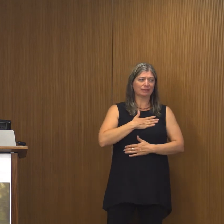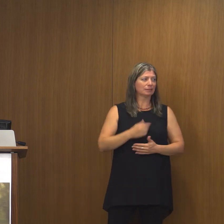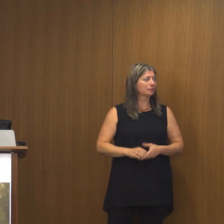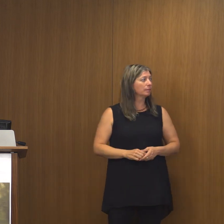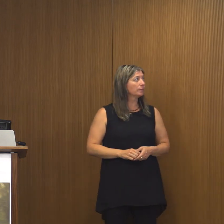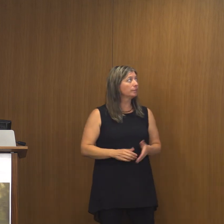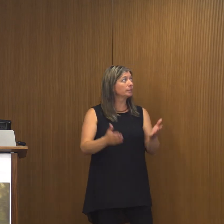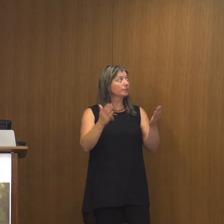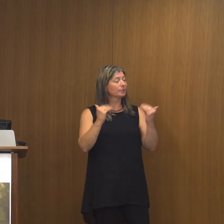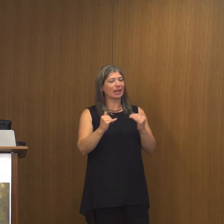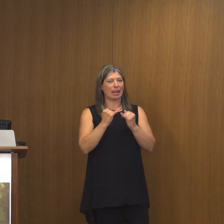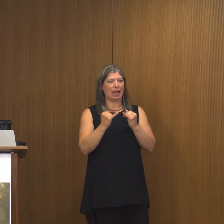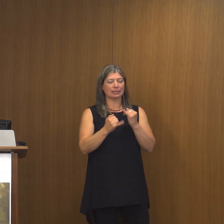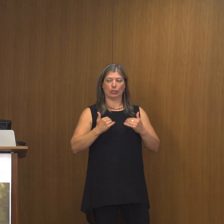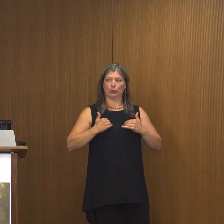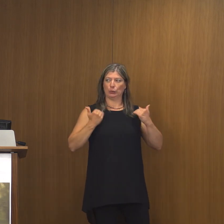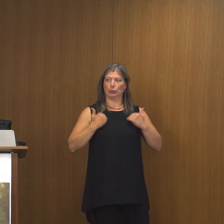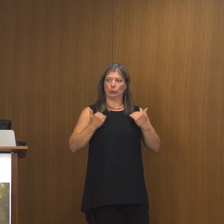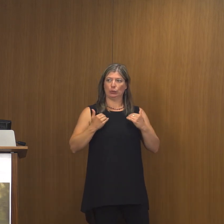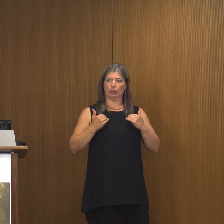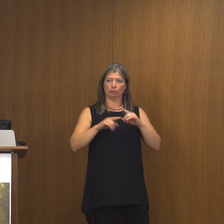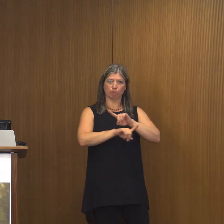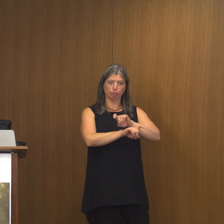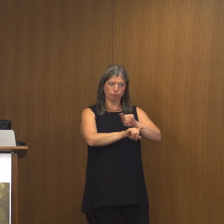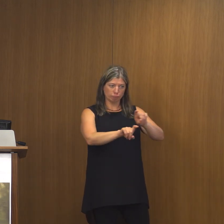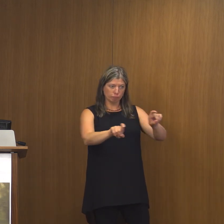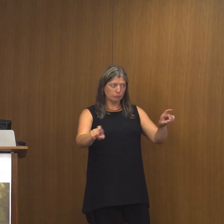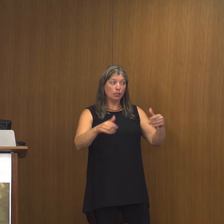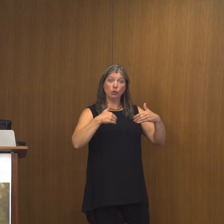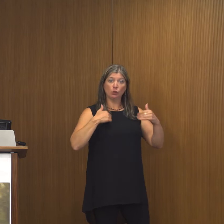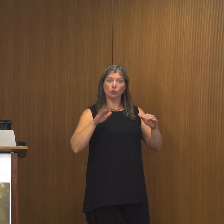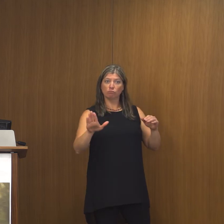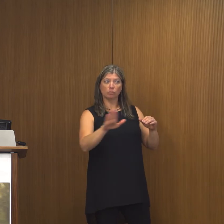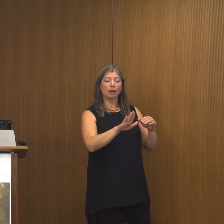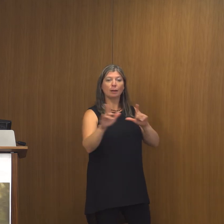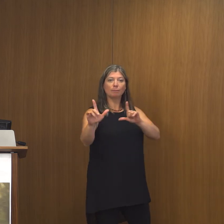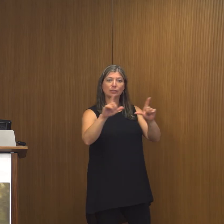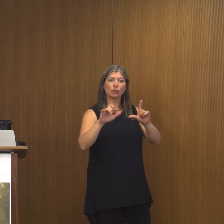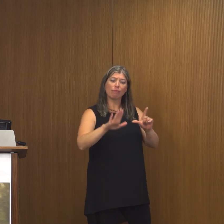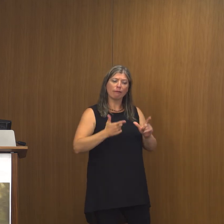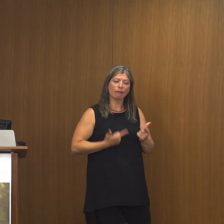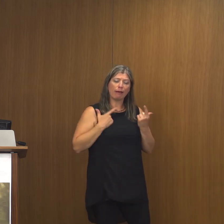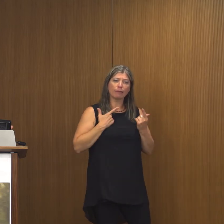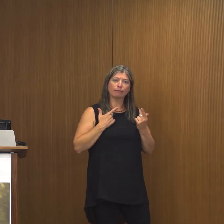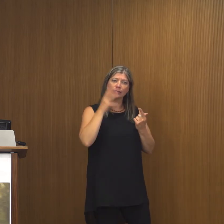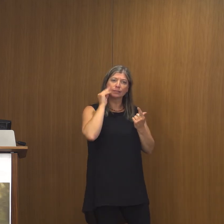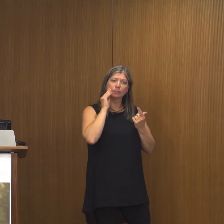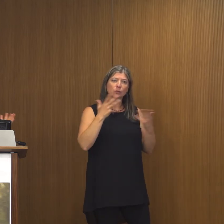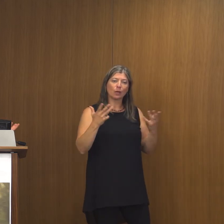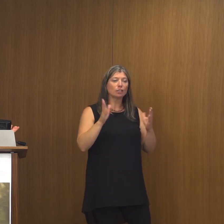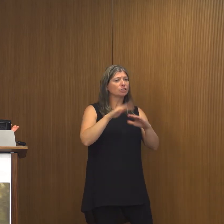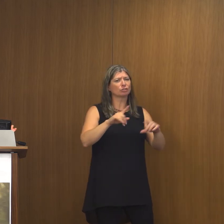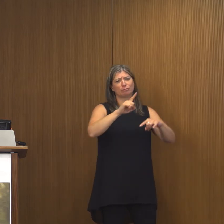the youth voices that we've heard, and that's a summary of, so we ask youth to take pictures of their daily lives, and those are children